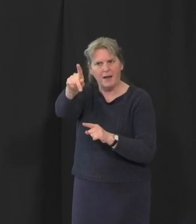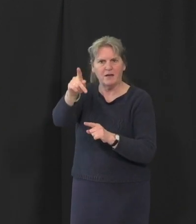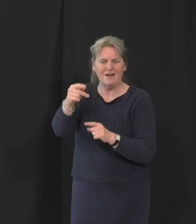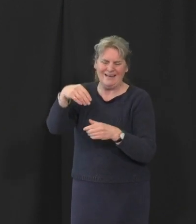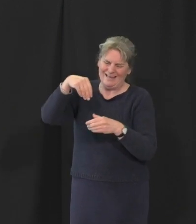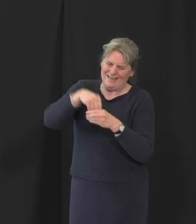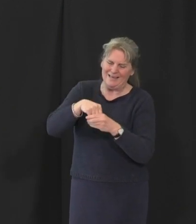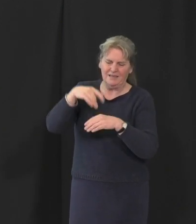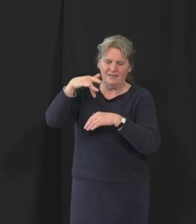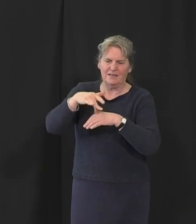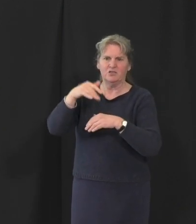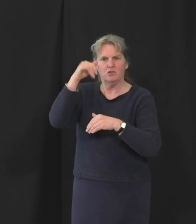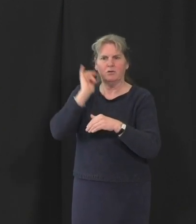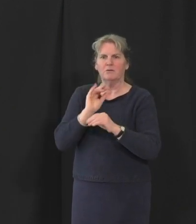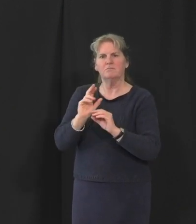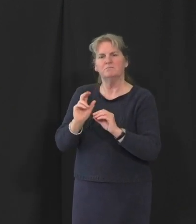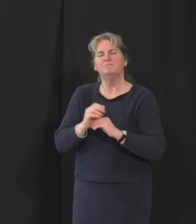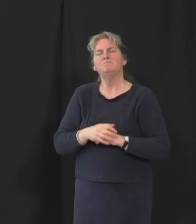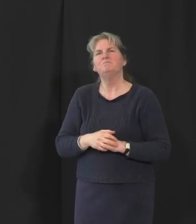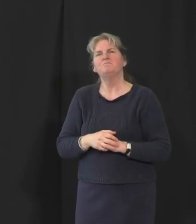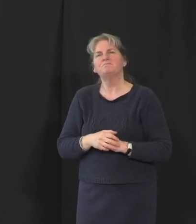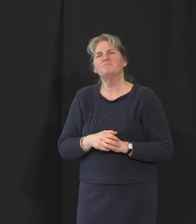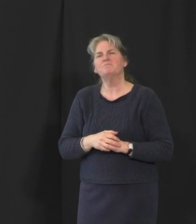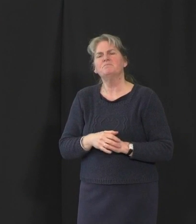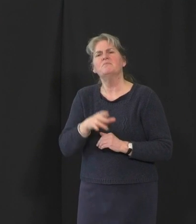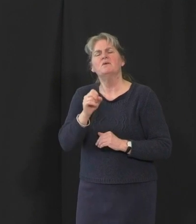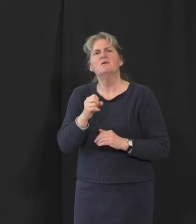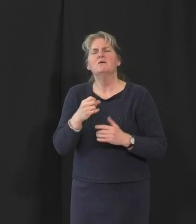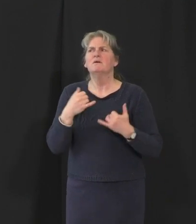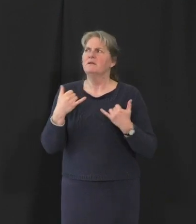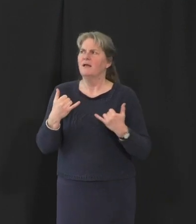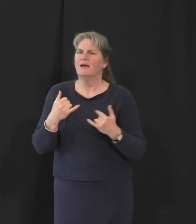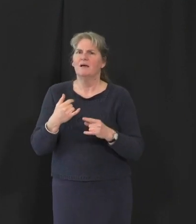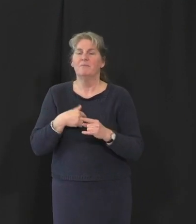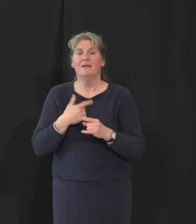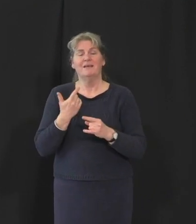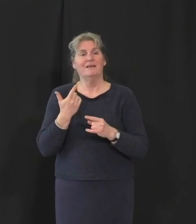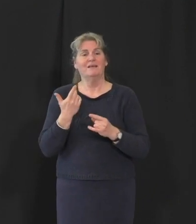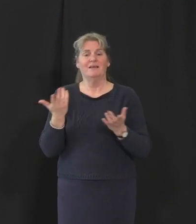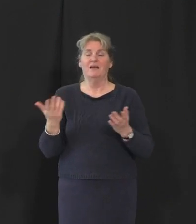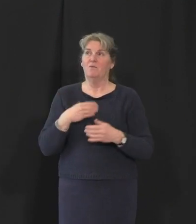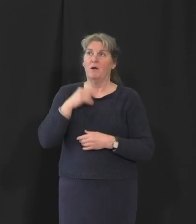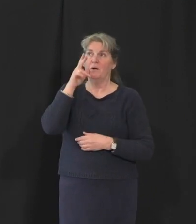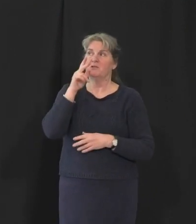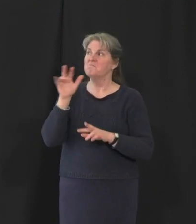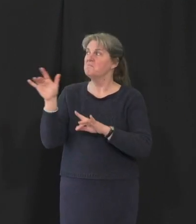know, it's interesting that we're doing it now. You know, today more than ever, as I'm looking at the streets in